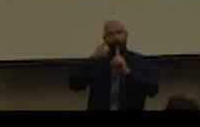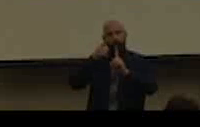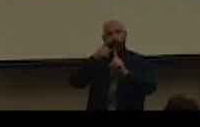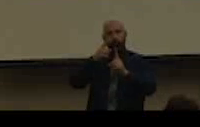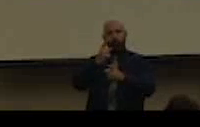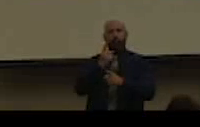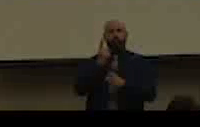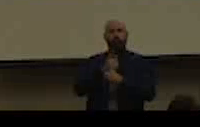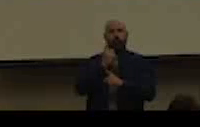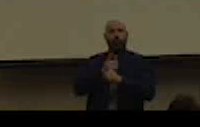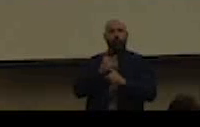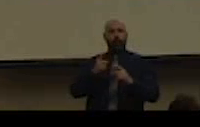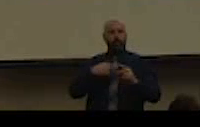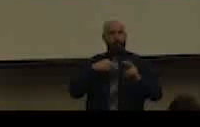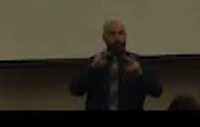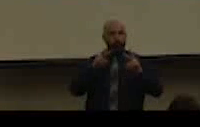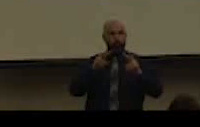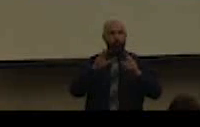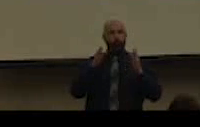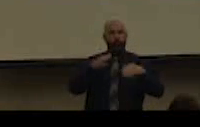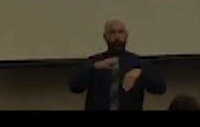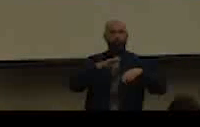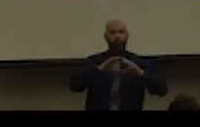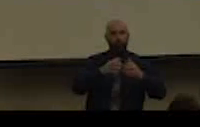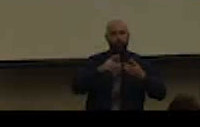and conversations this fall so we can keep it moving forward.